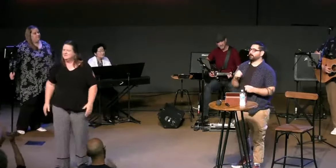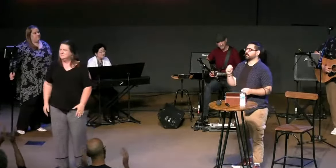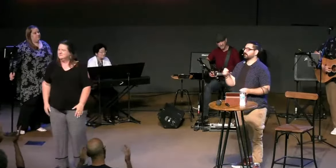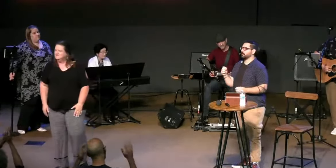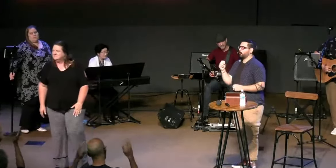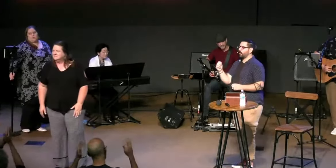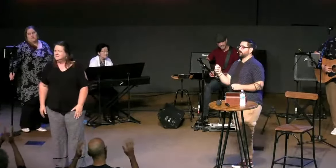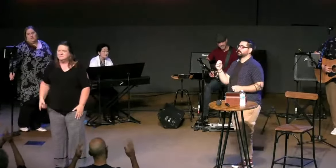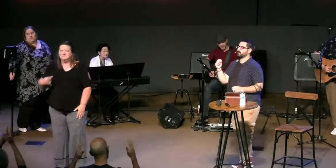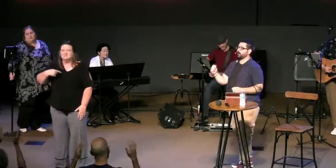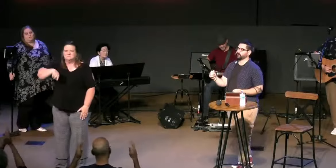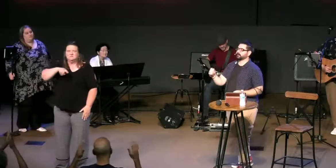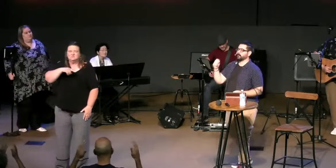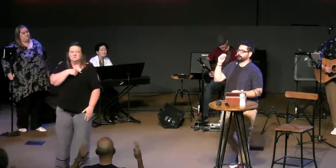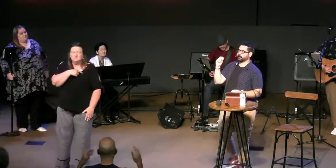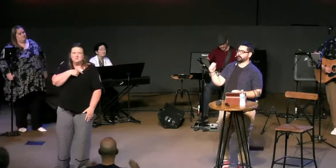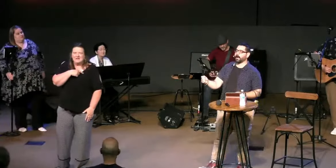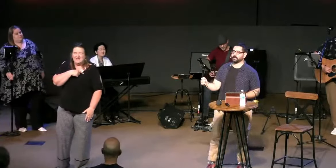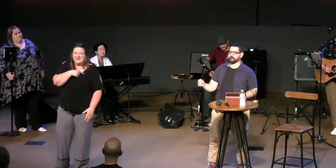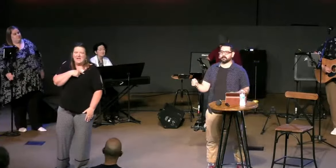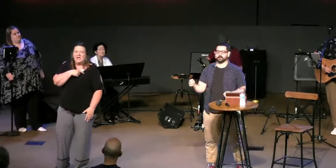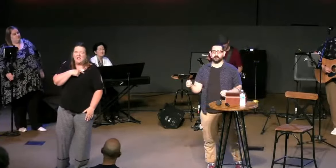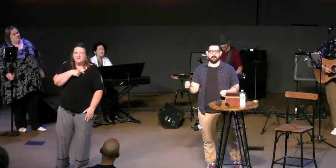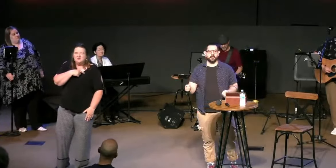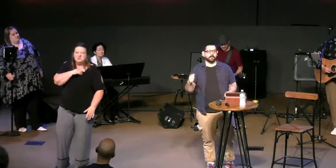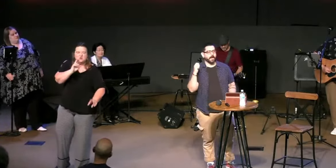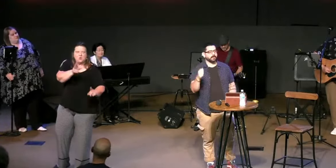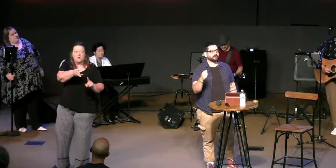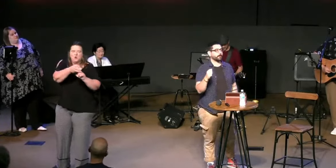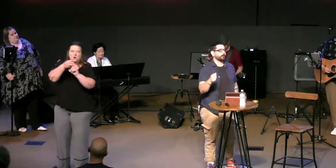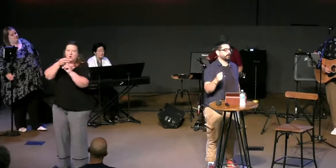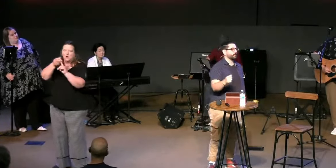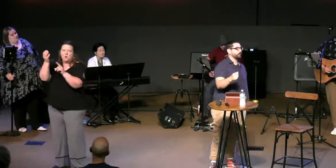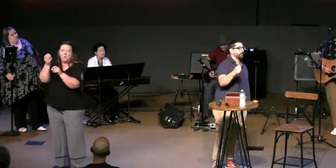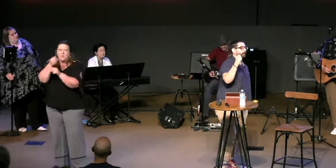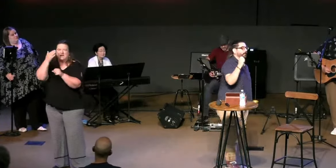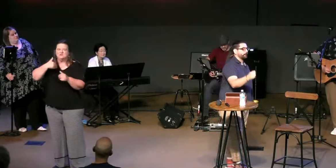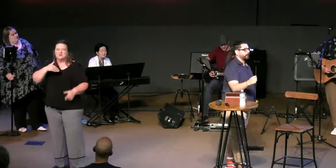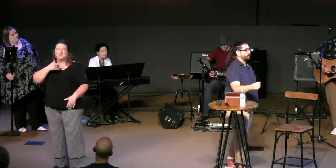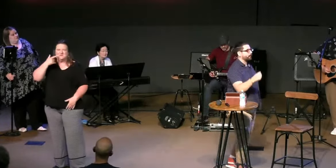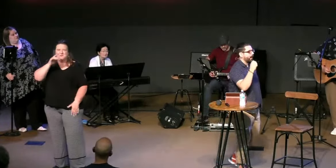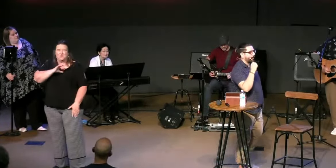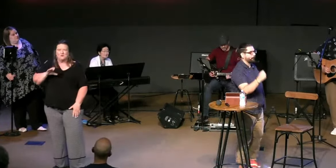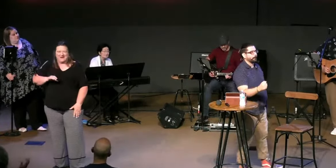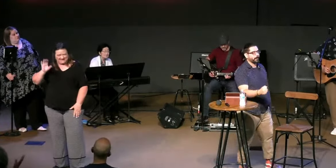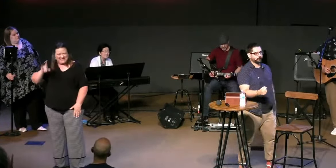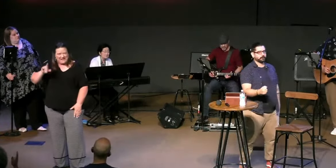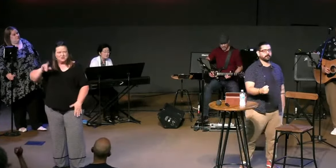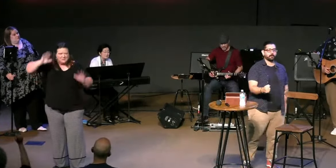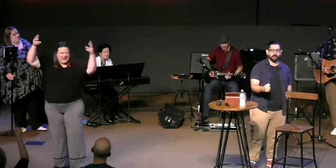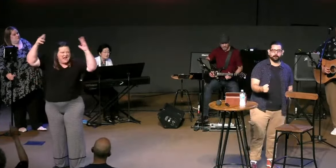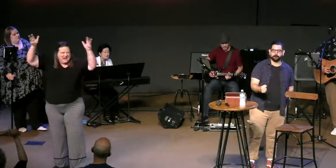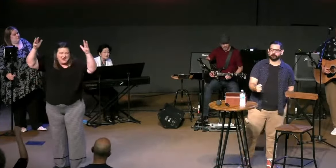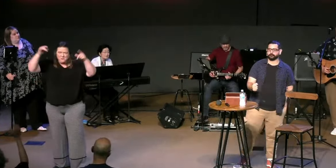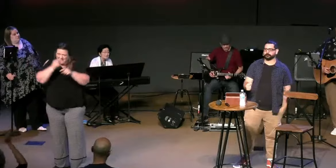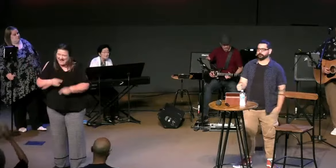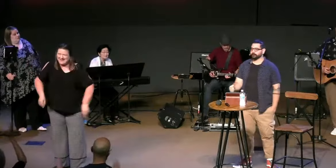We have just won souls for Christ. That is something to uplift and be happy about.